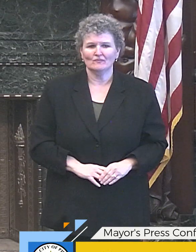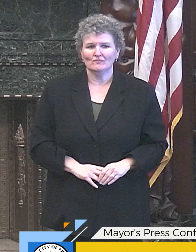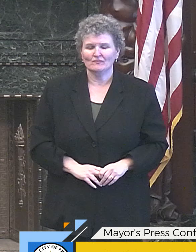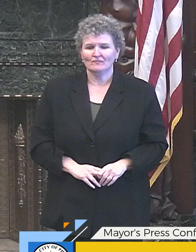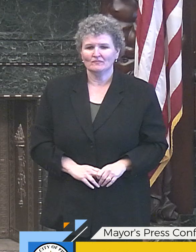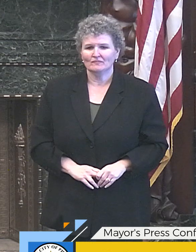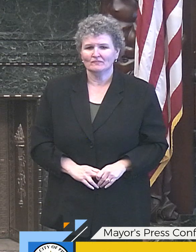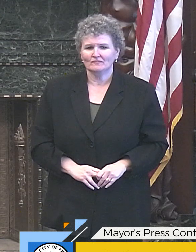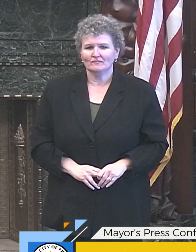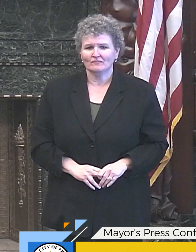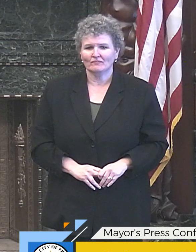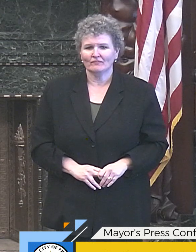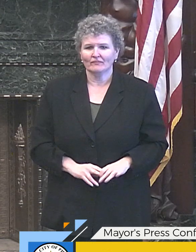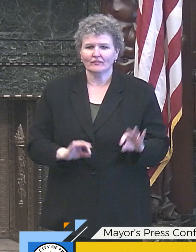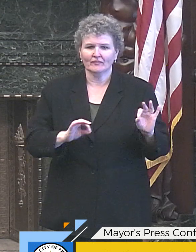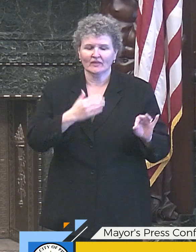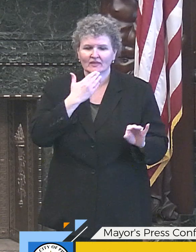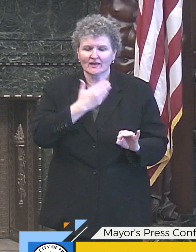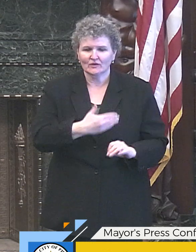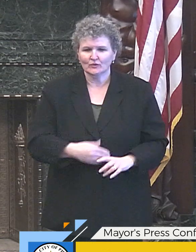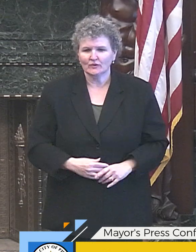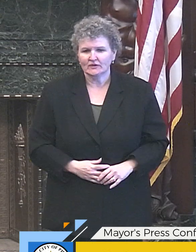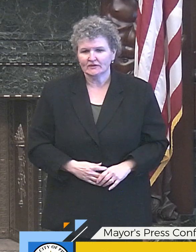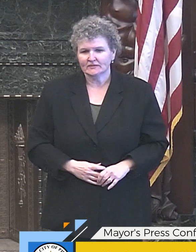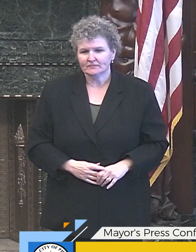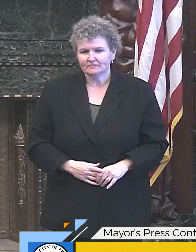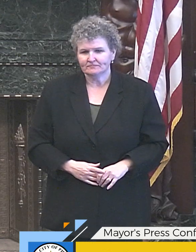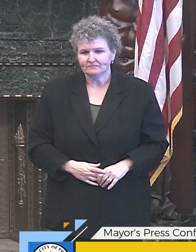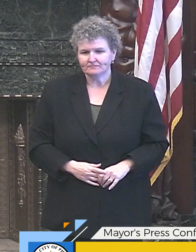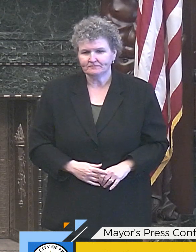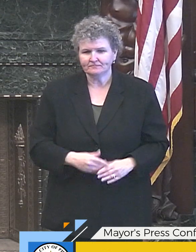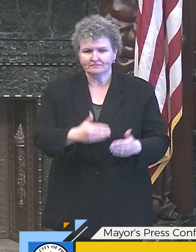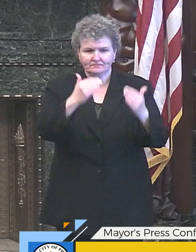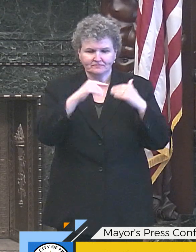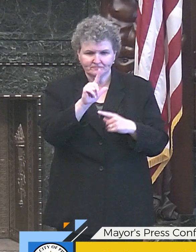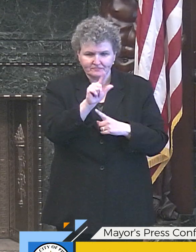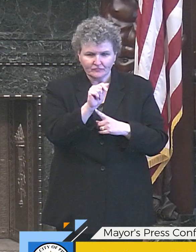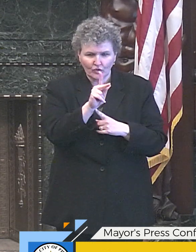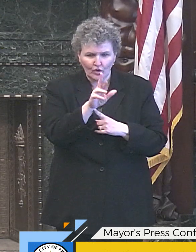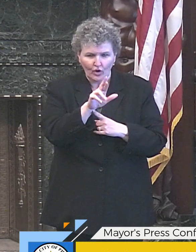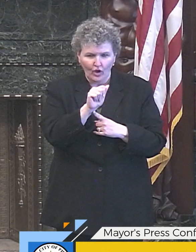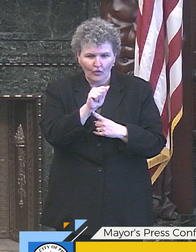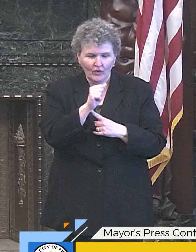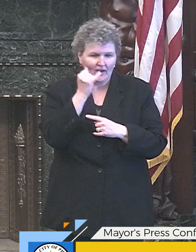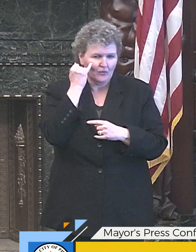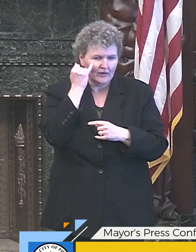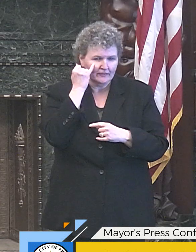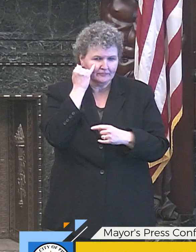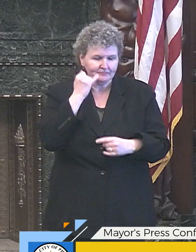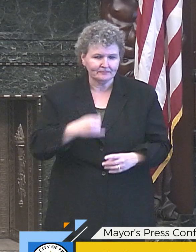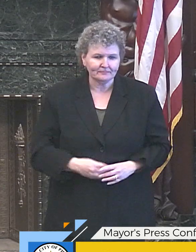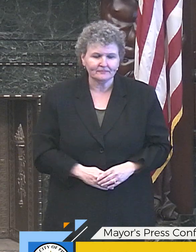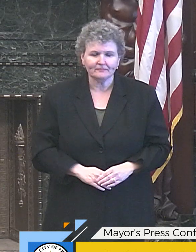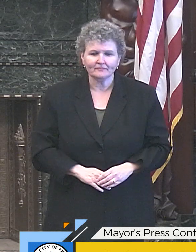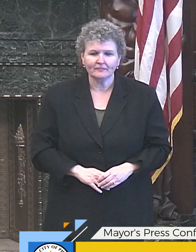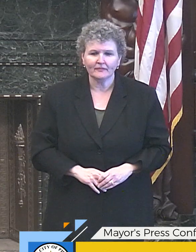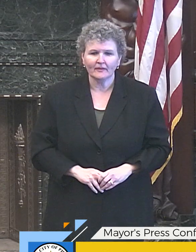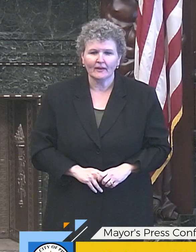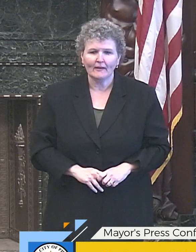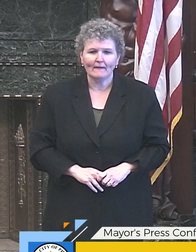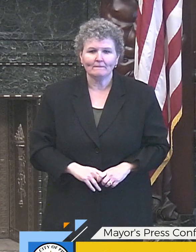Okay, thanks, Jacqueline. Now we are going to Laura McChrystal with the Inquirer. You are now unmuted.